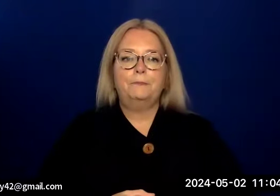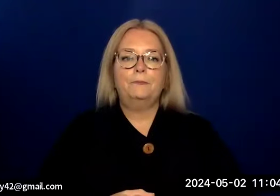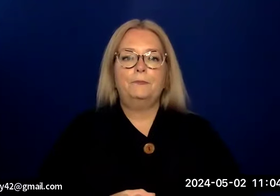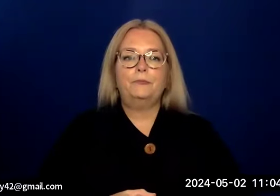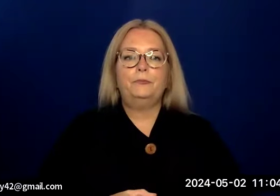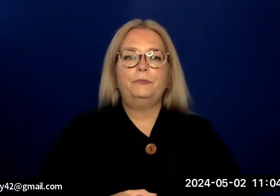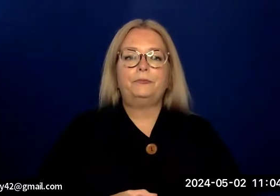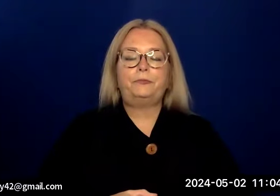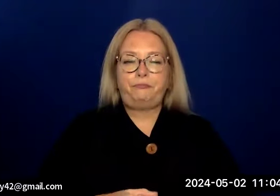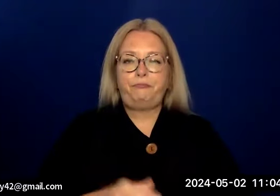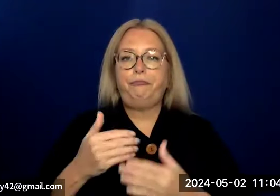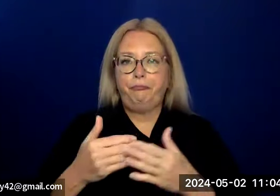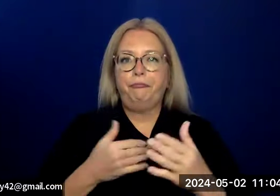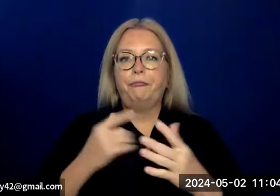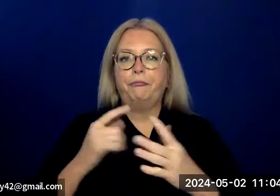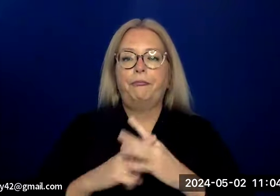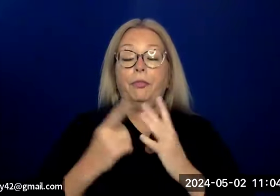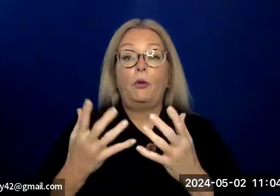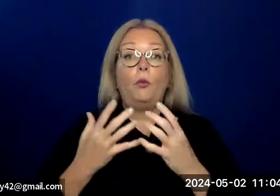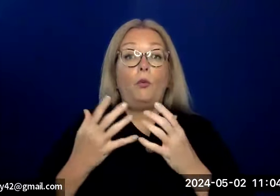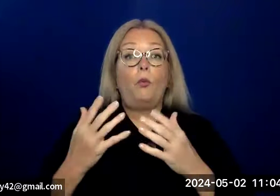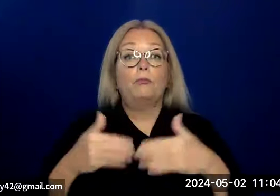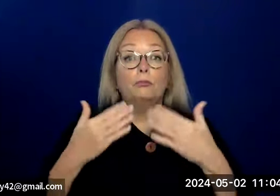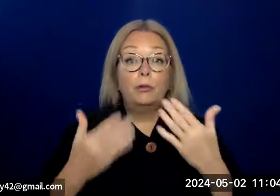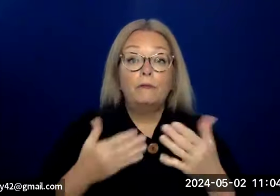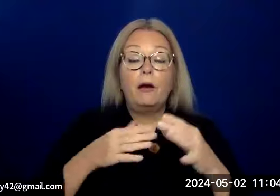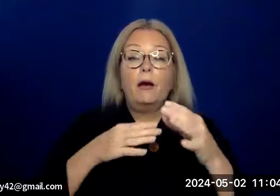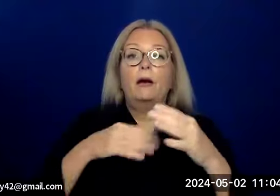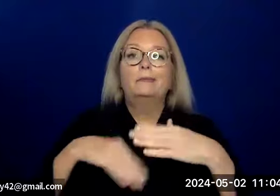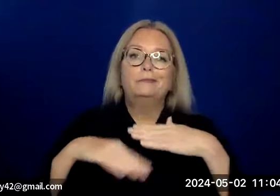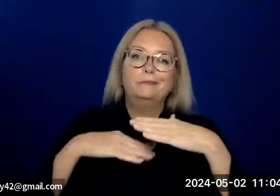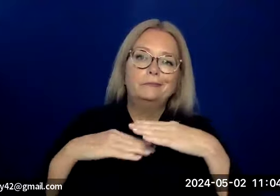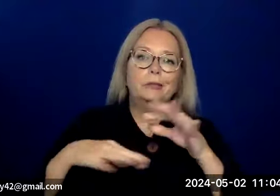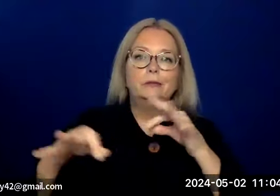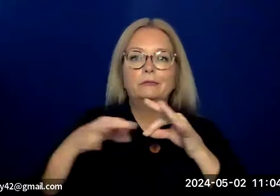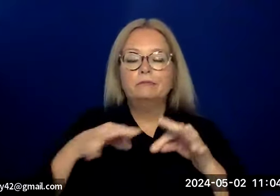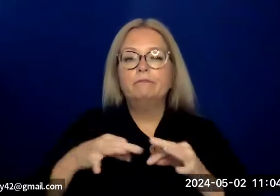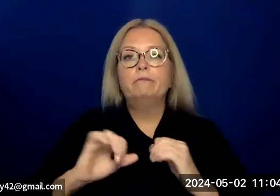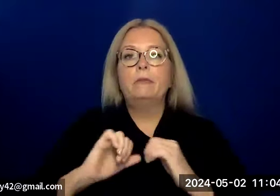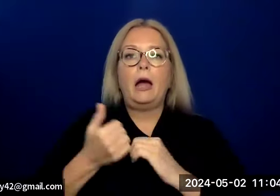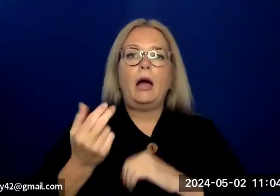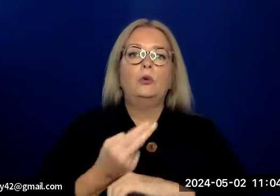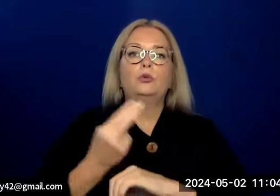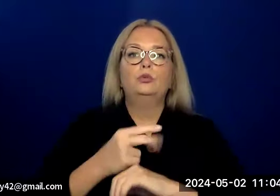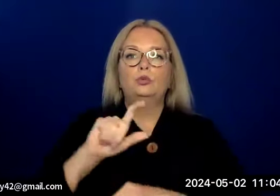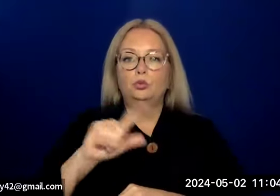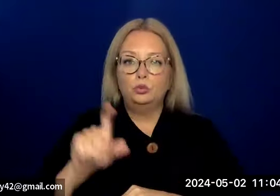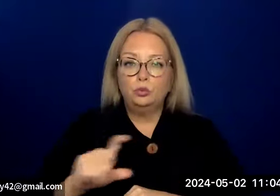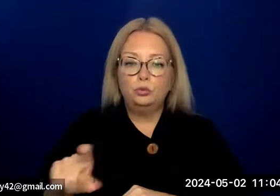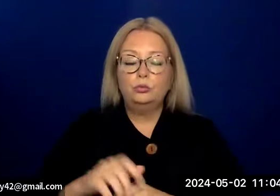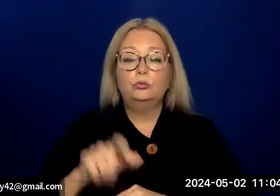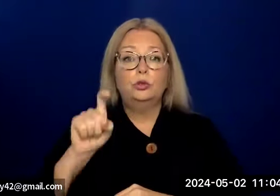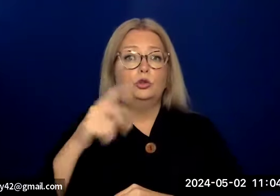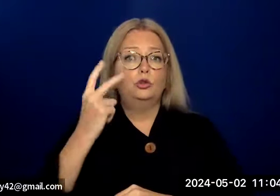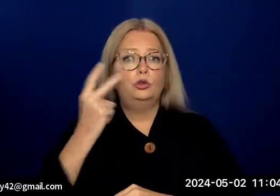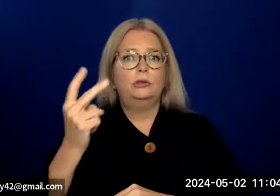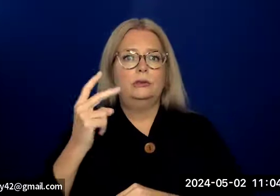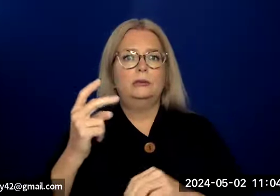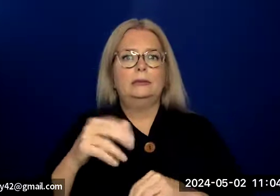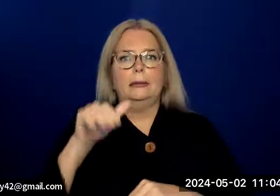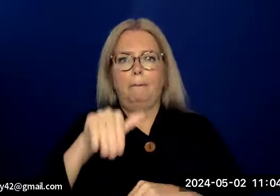Now, before we begin, we wanted to provide some basic instructions for how to interact with Zoom. You should see a control panel